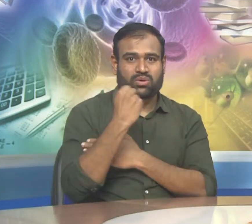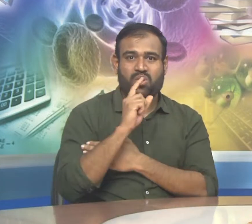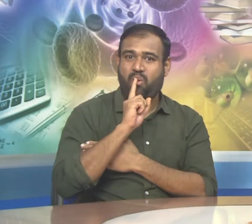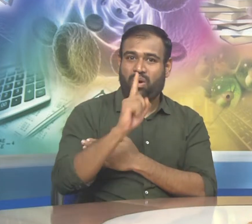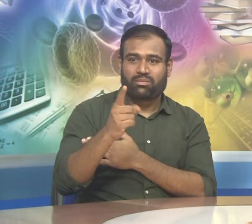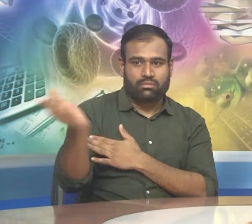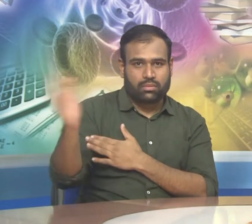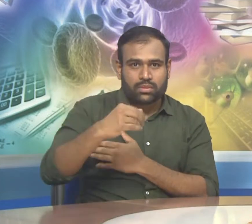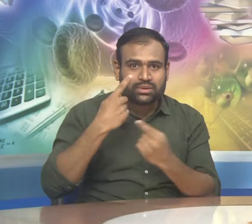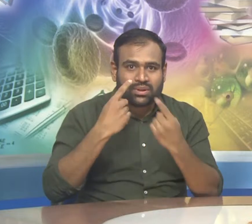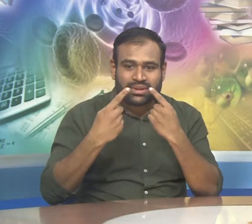Prohibition,